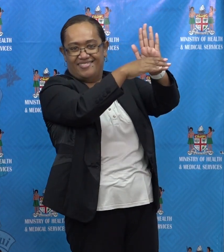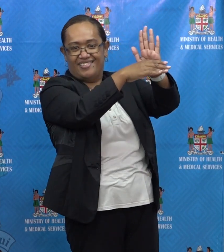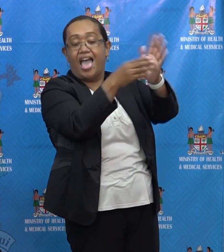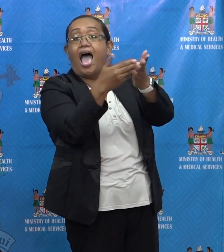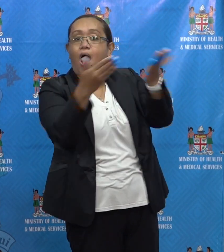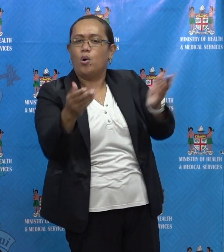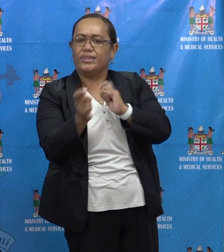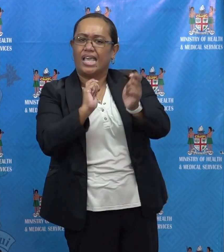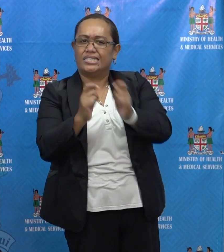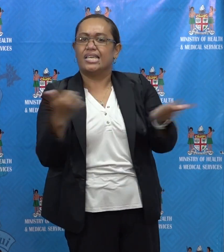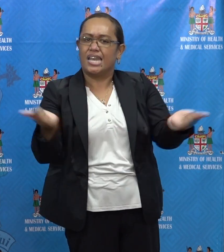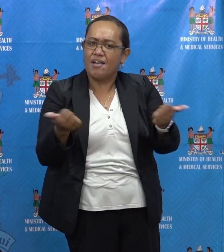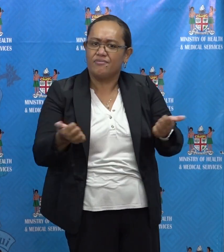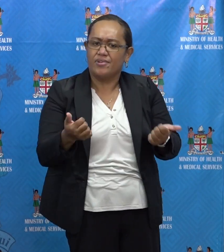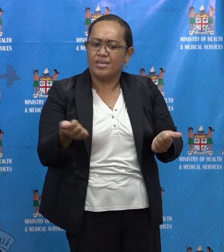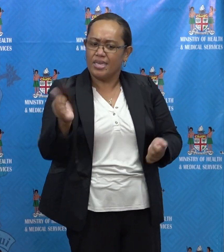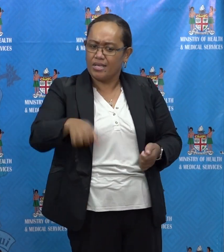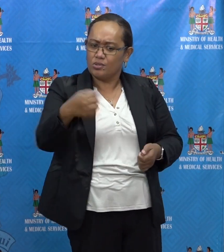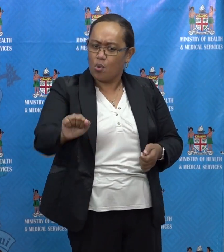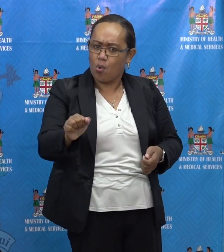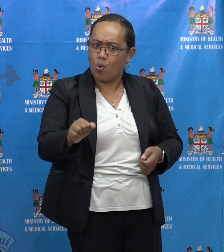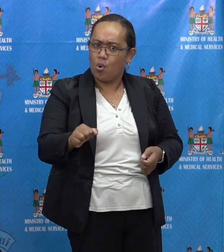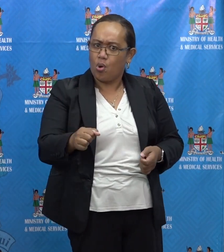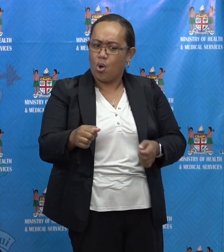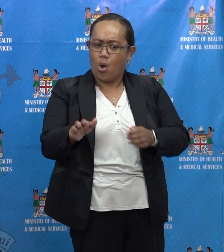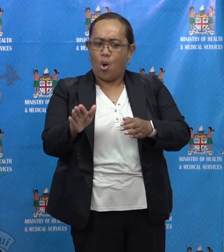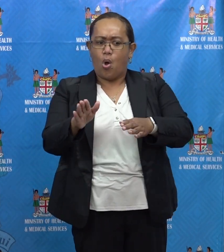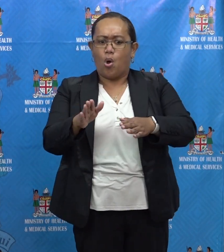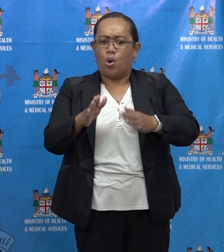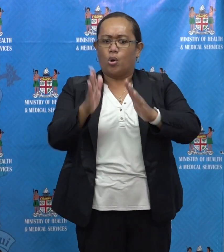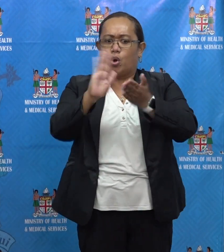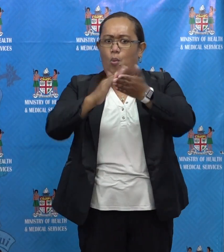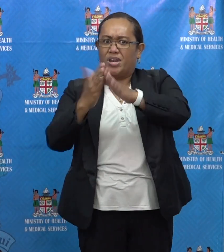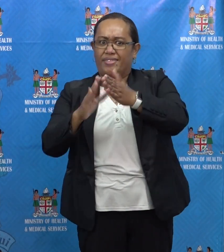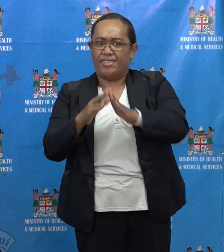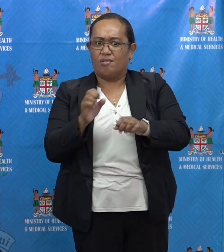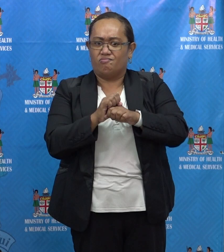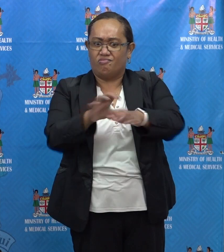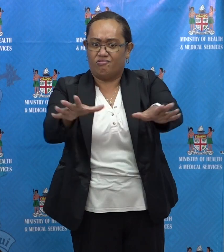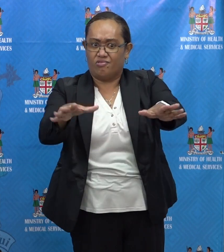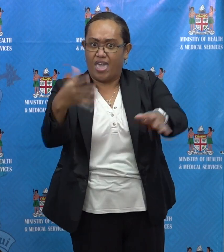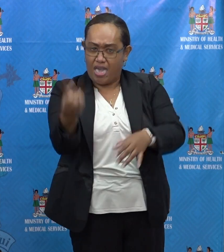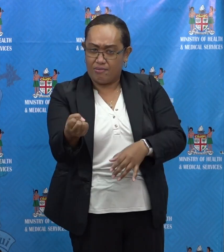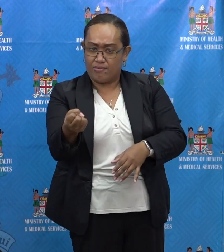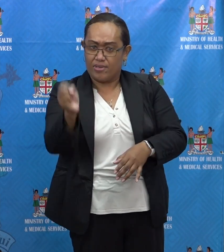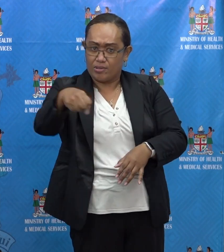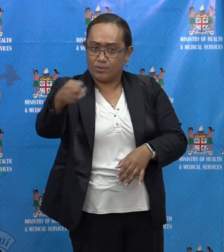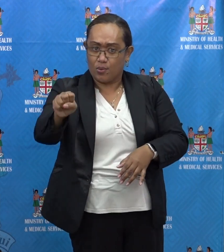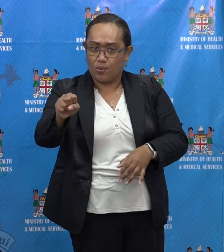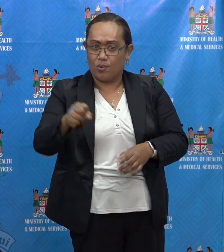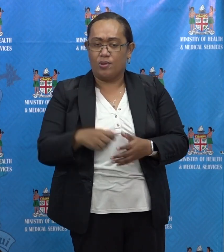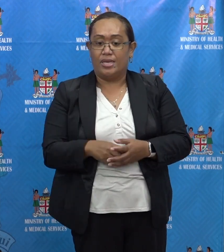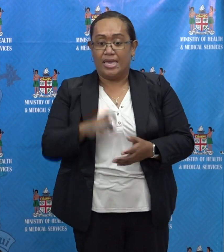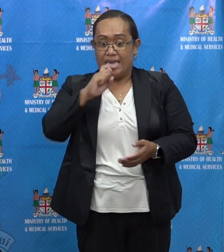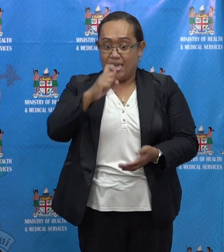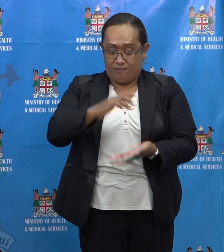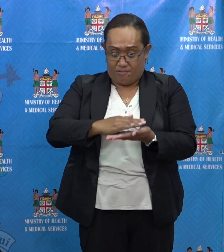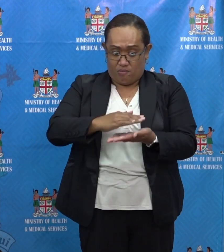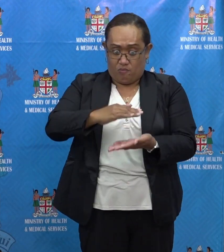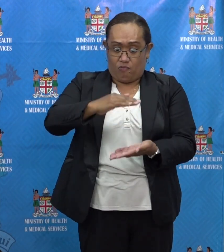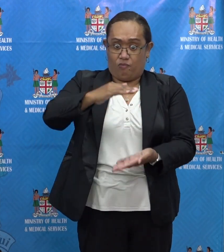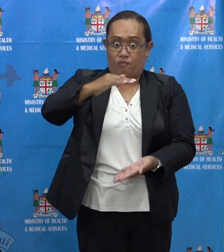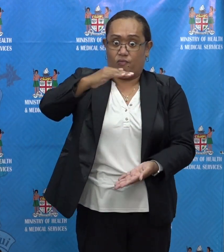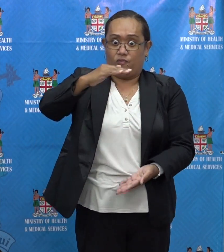enough and whether to see community transmission is escalating. So if you see your test positivity start to rise,